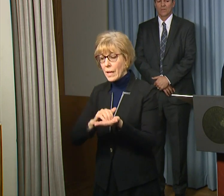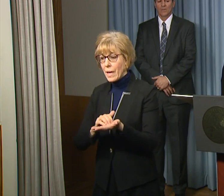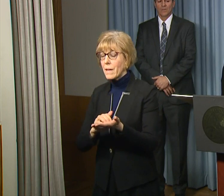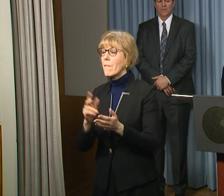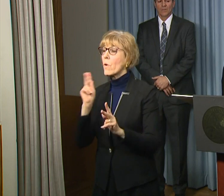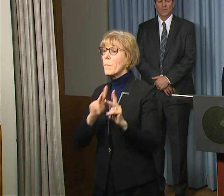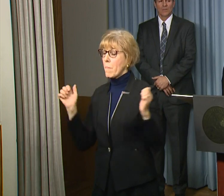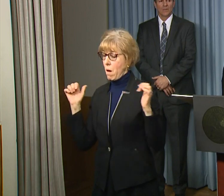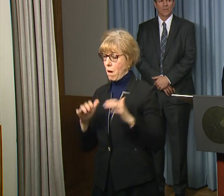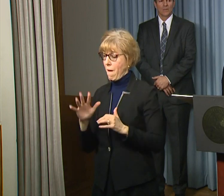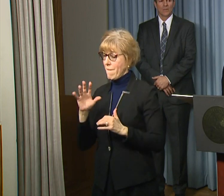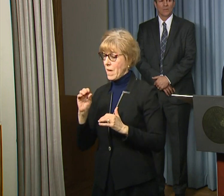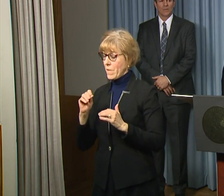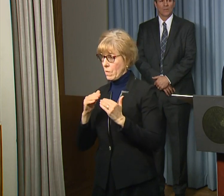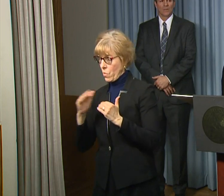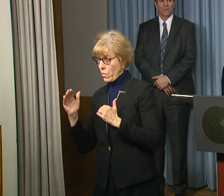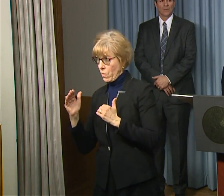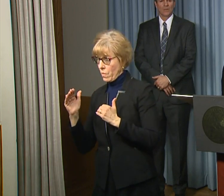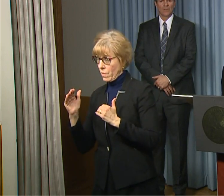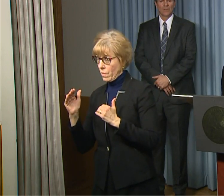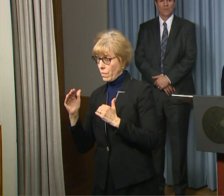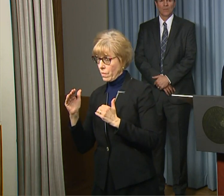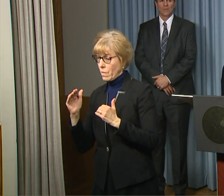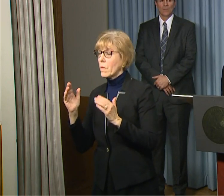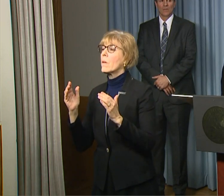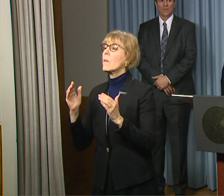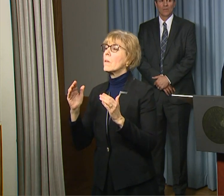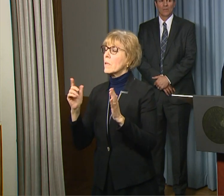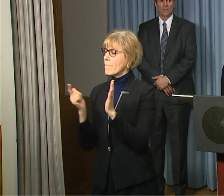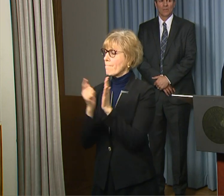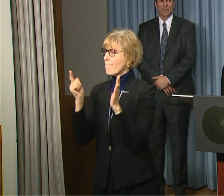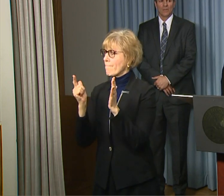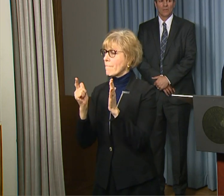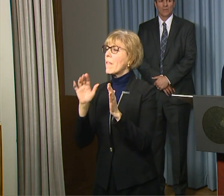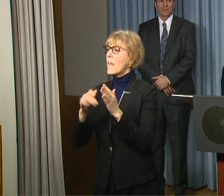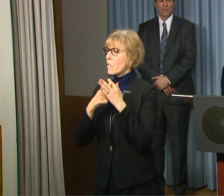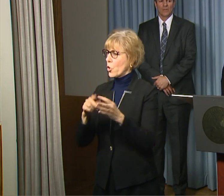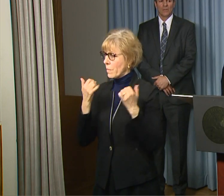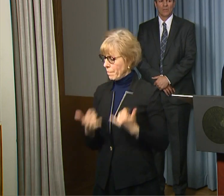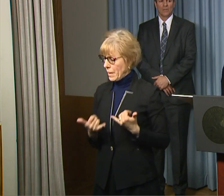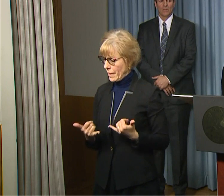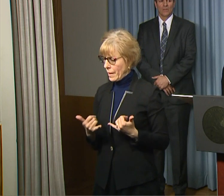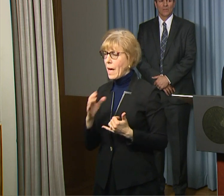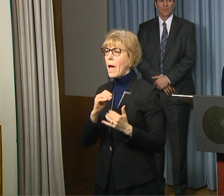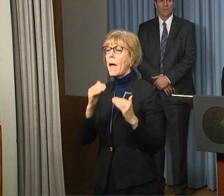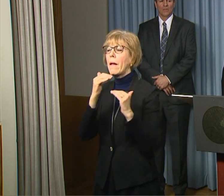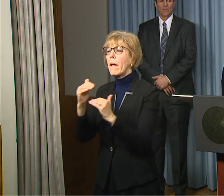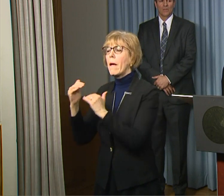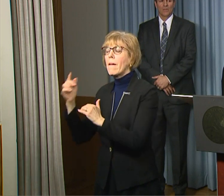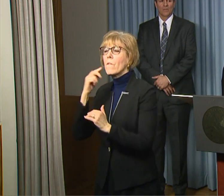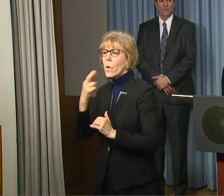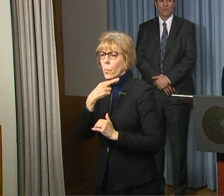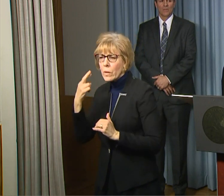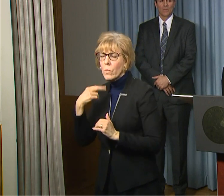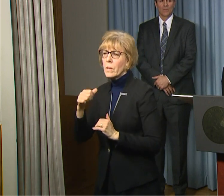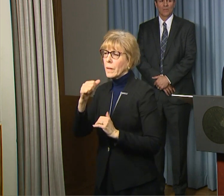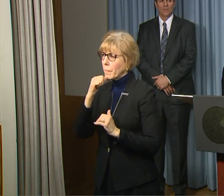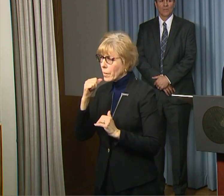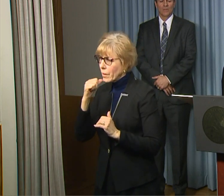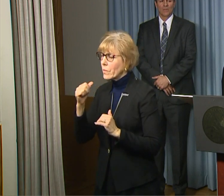more people, gatherings of 50 or more people will be effective immediately, and the restrictions on restaurants and